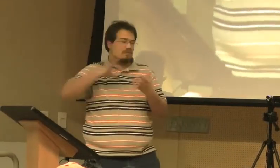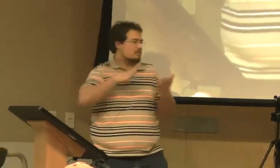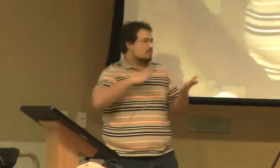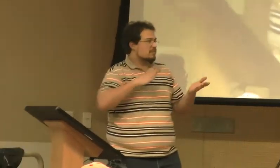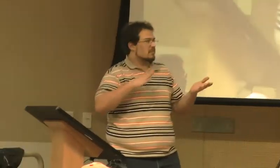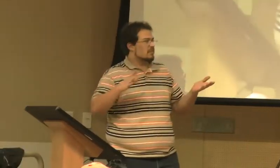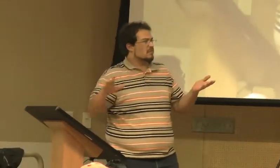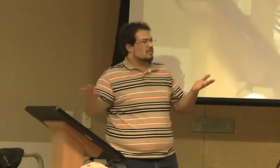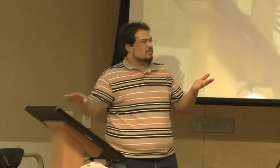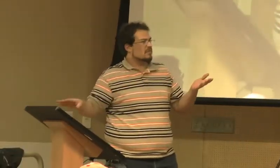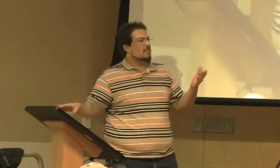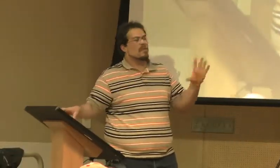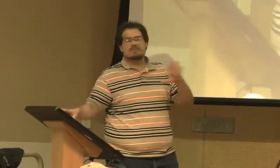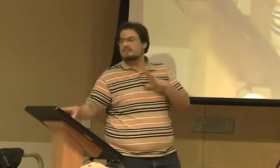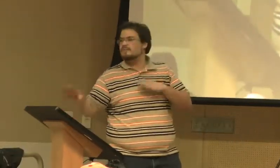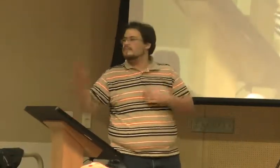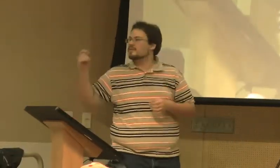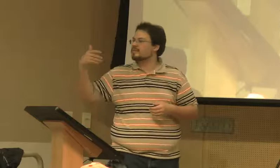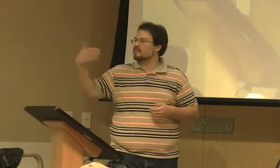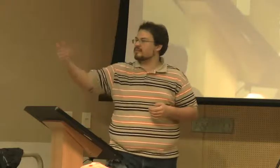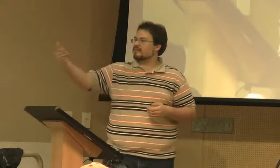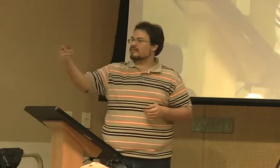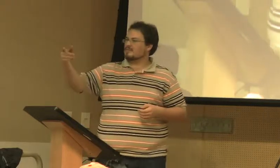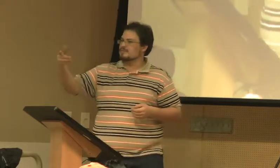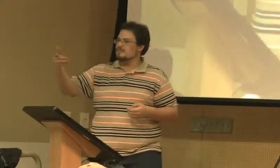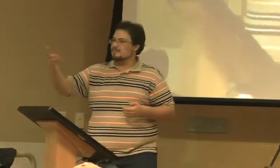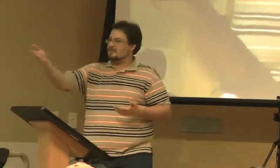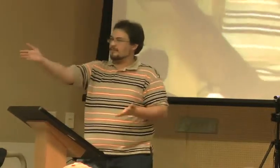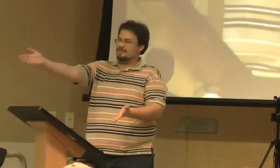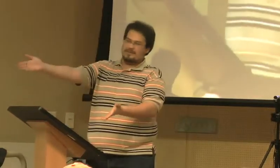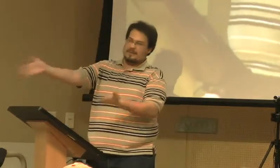Okay, yeah, and if you have a comment, if it's related, then that's fine.